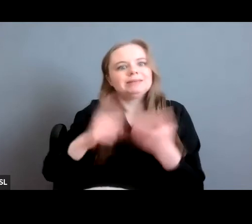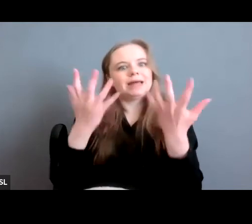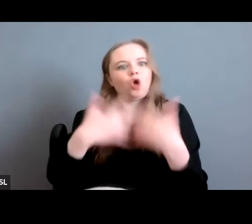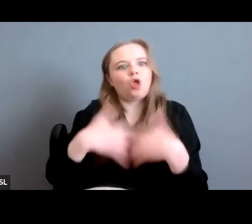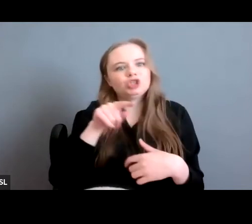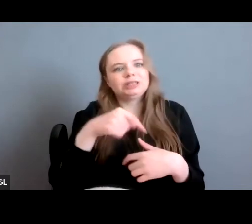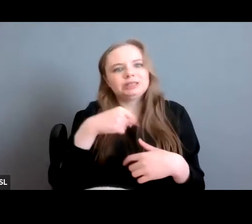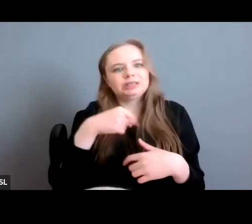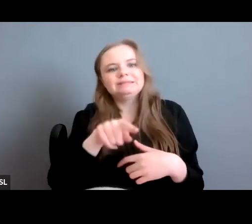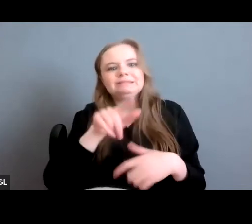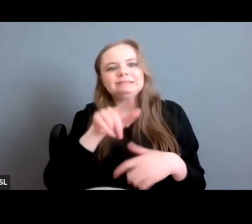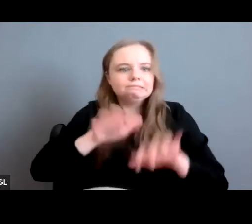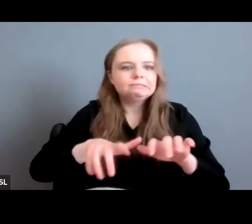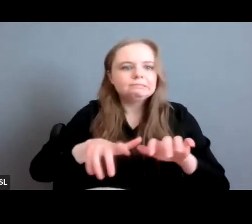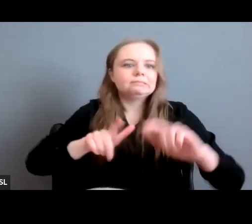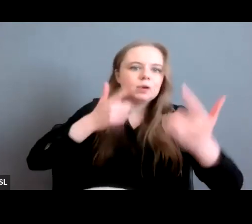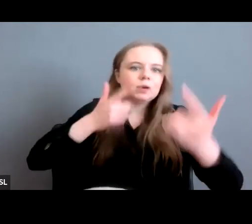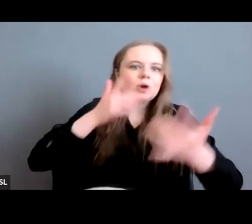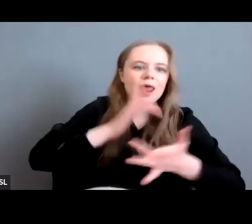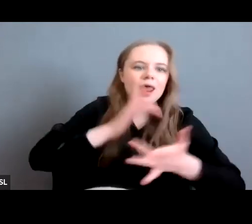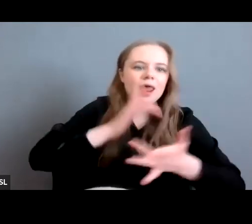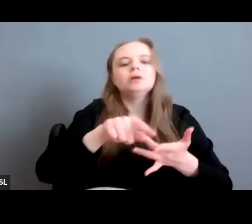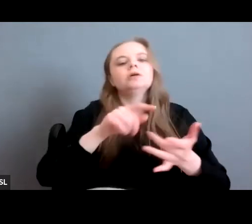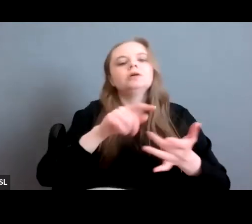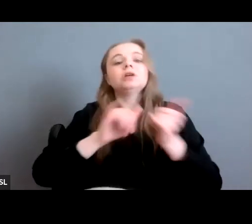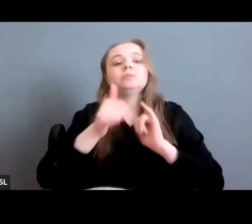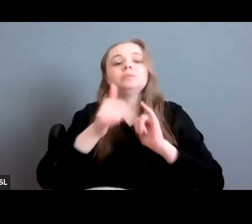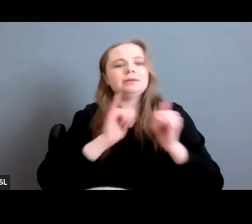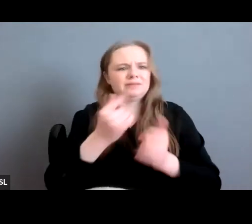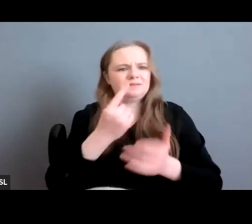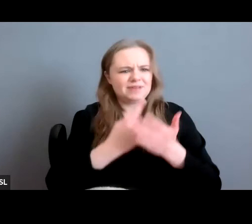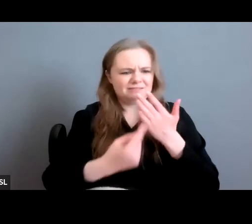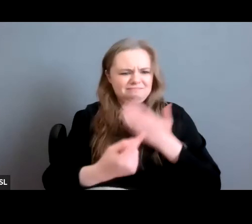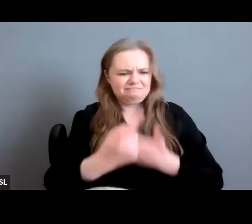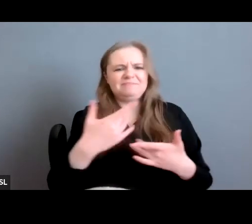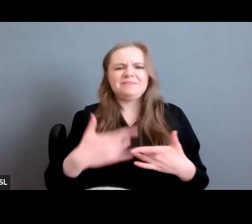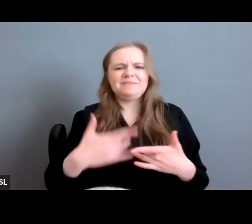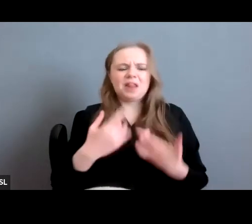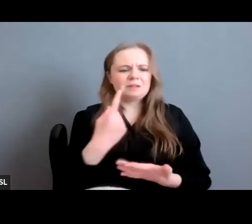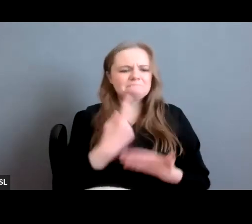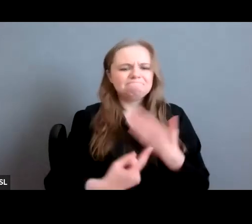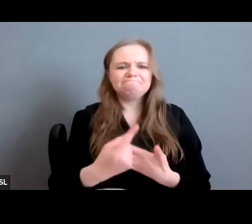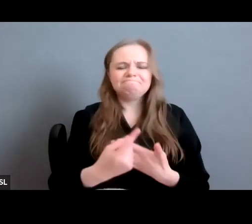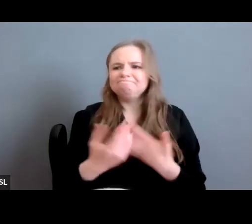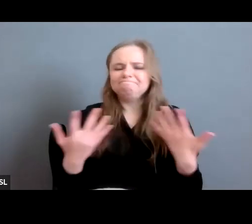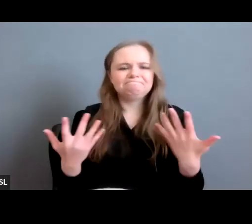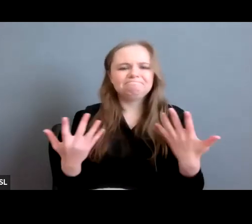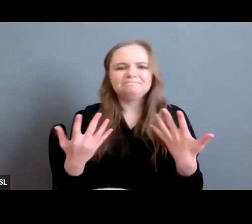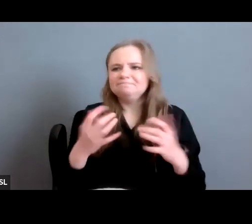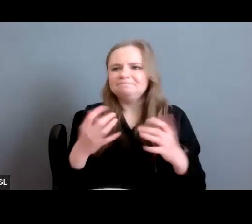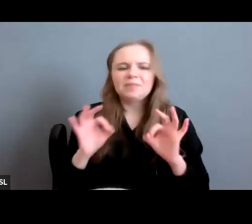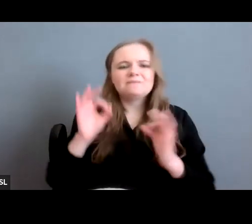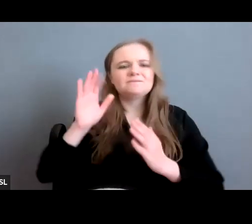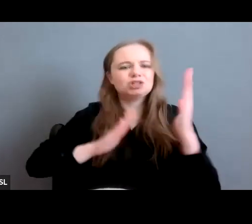of interacting with the outside world. It can sometimes be an isolating experience. So I think this is where there is great opportunities